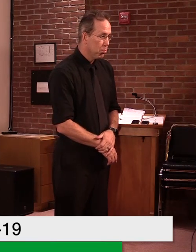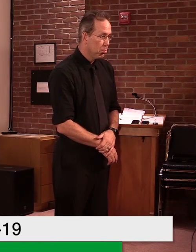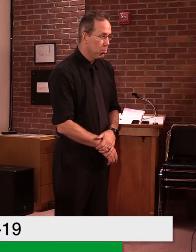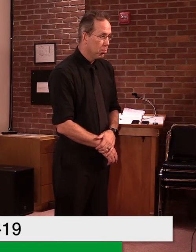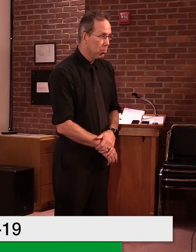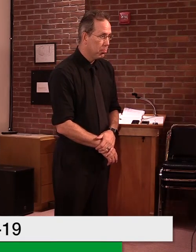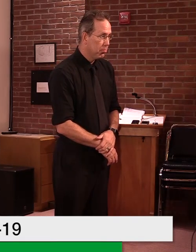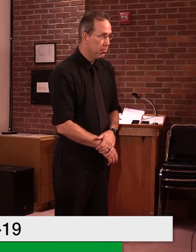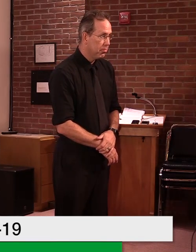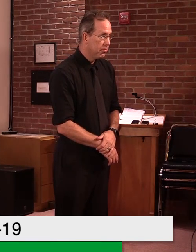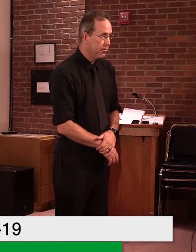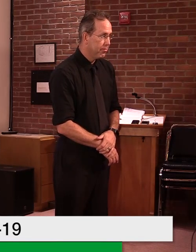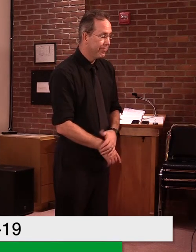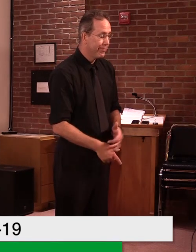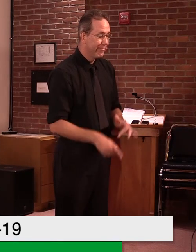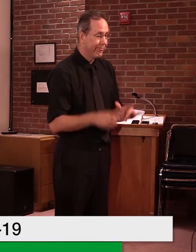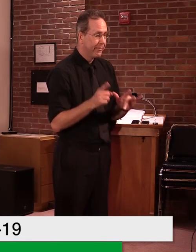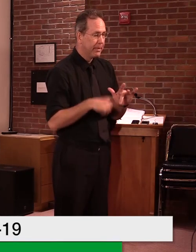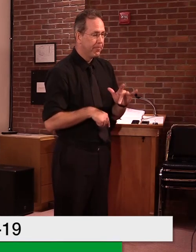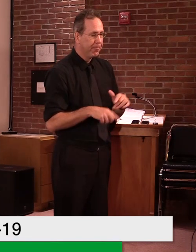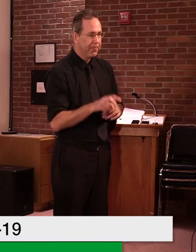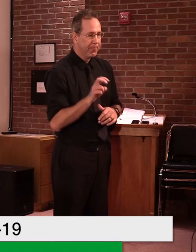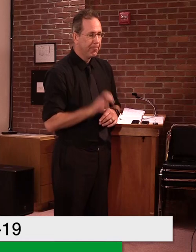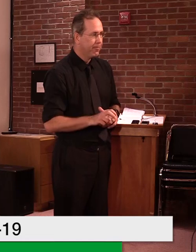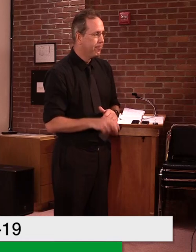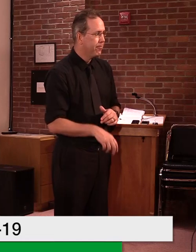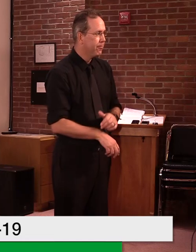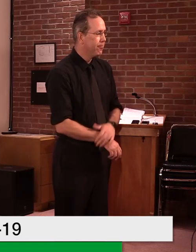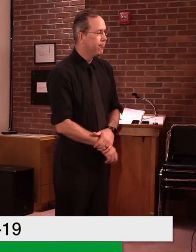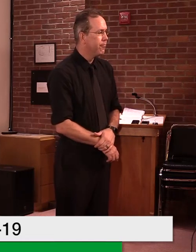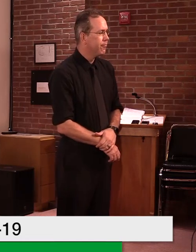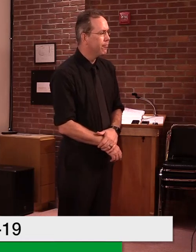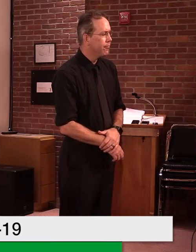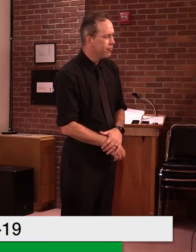Okay, we're gonna move on from Greg. Joe Bresser, the Barton Chronicle.